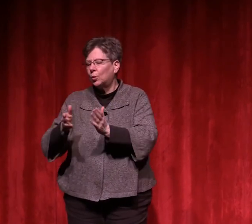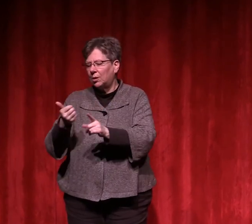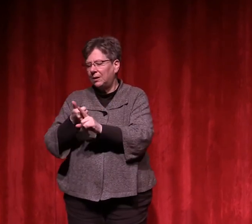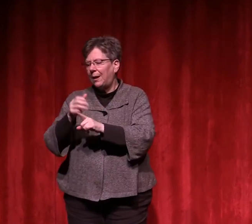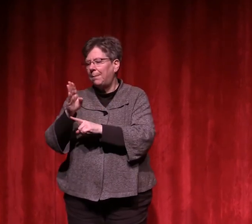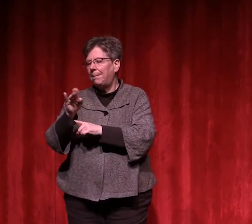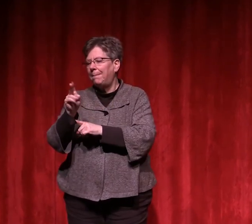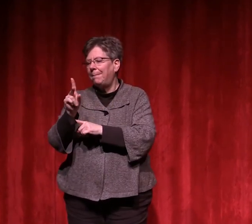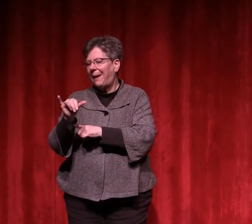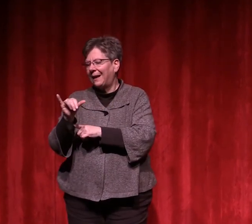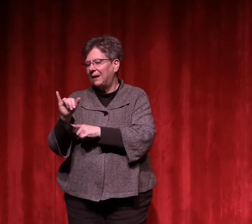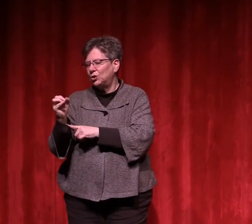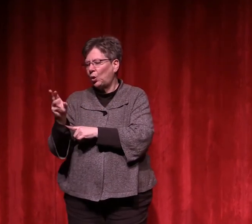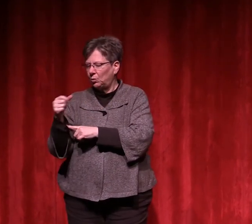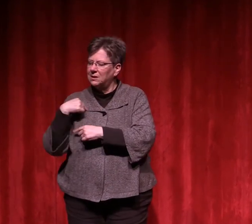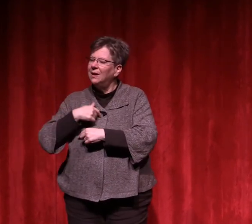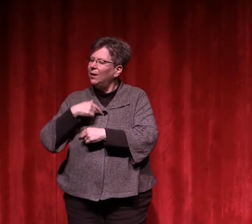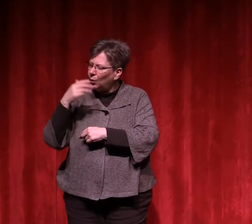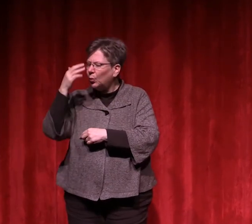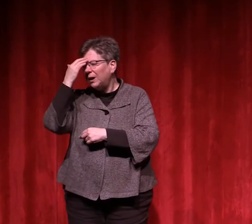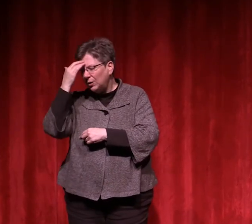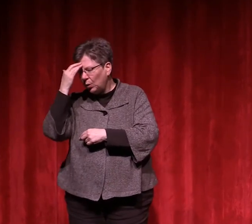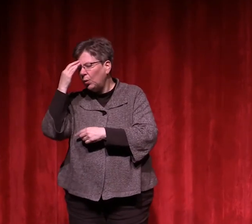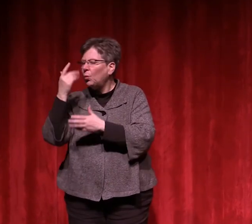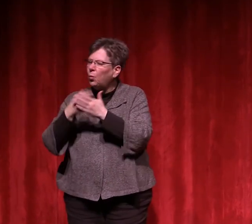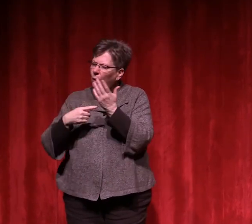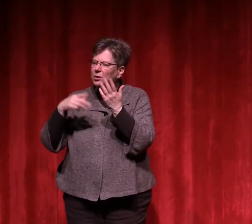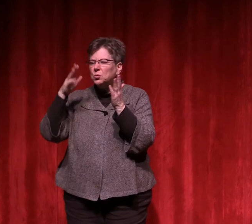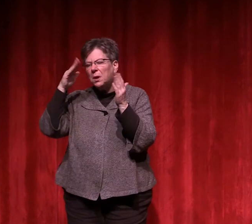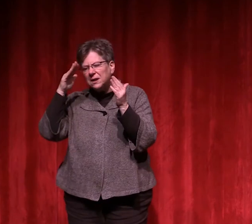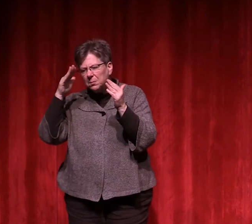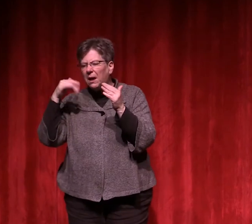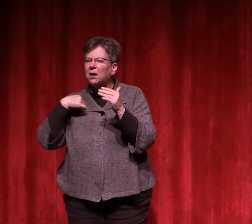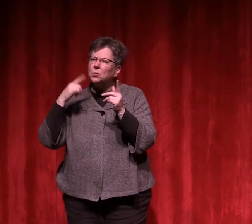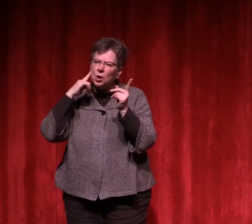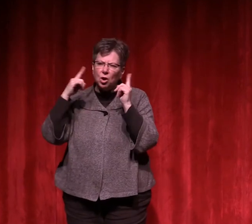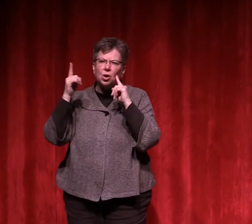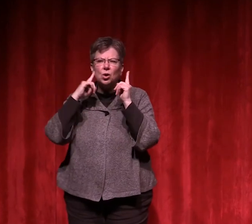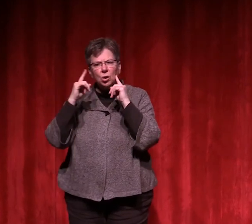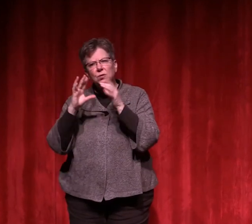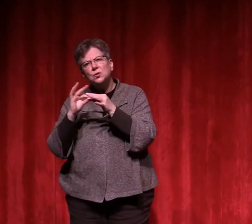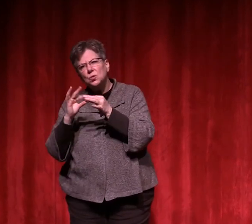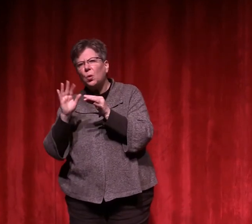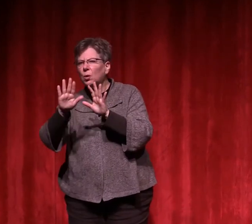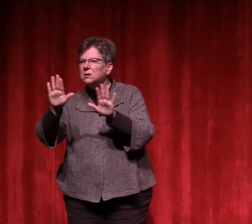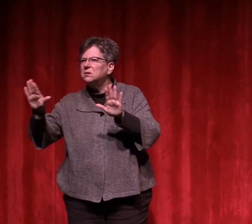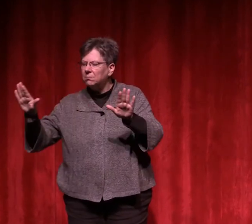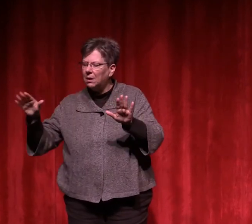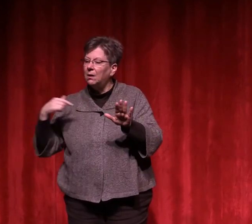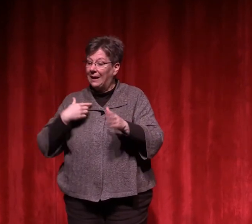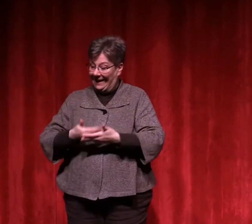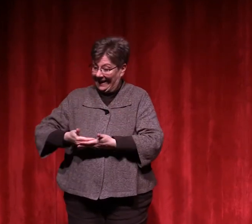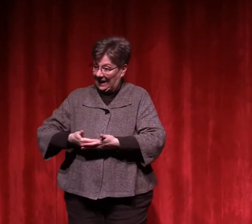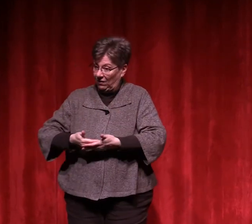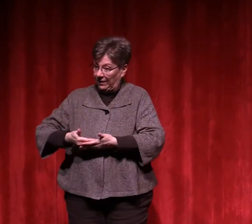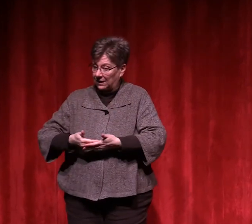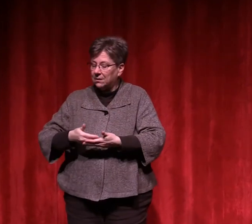And we knew what to expect. We'd seen the movies and heard the stories, and we knew that infant adoptions